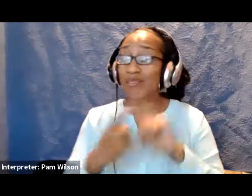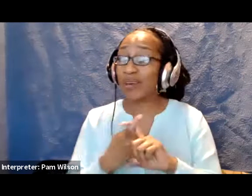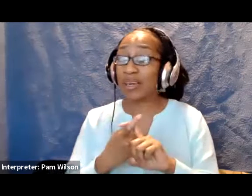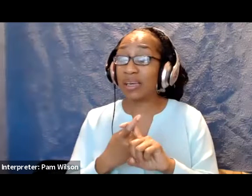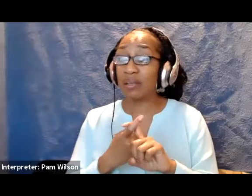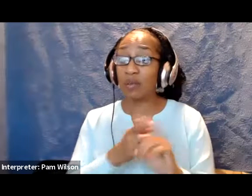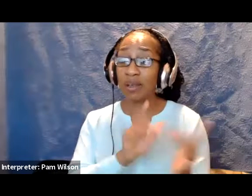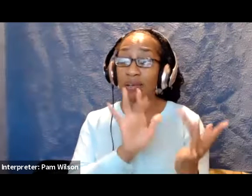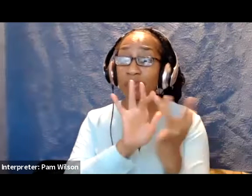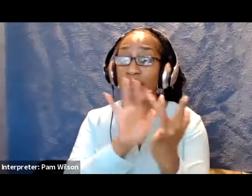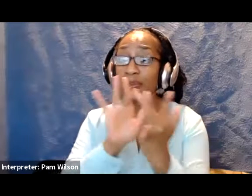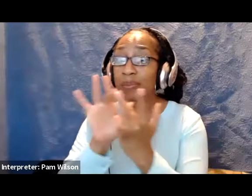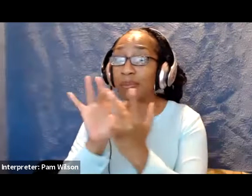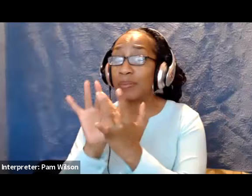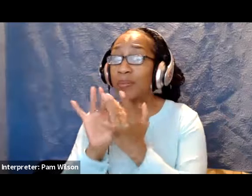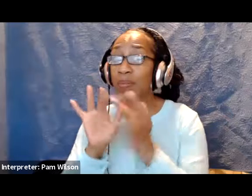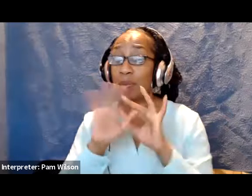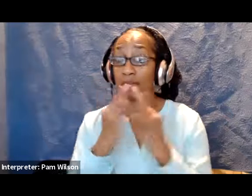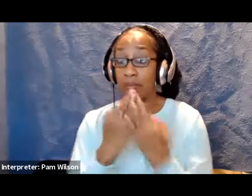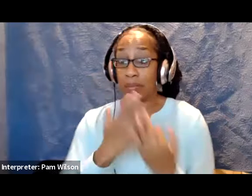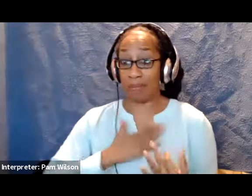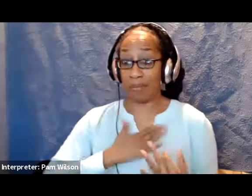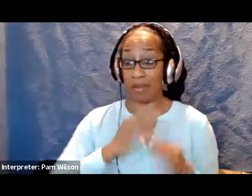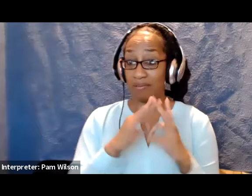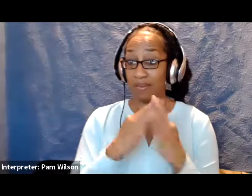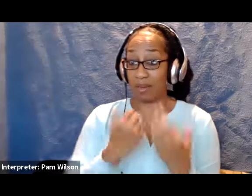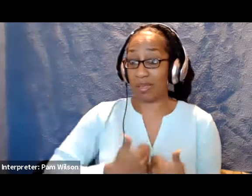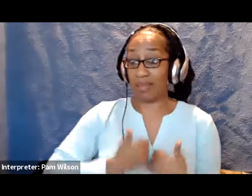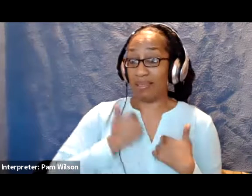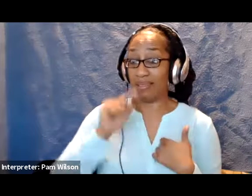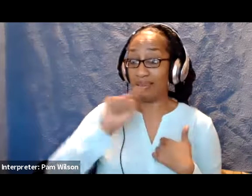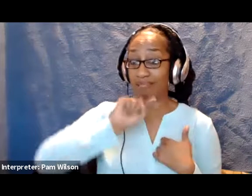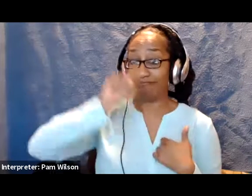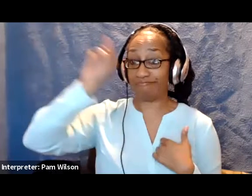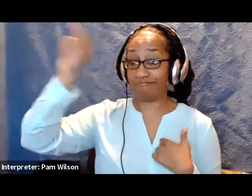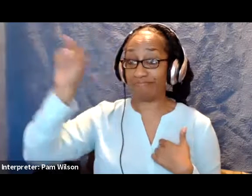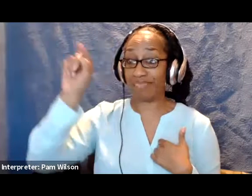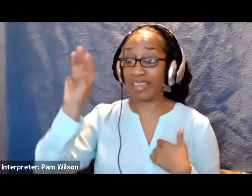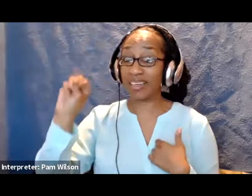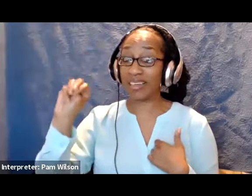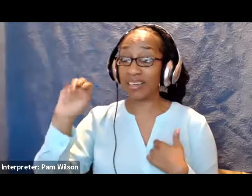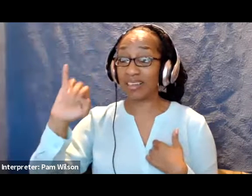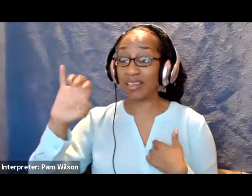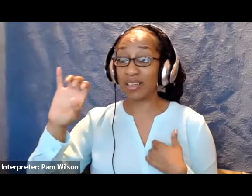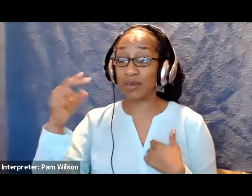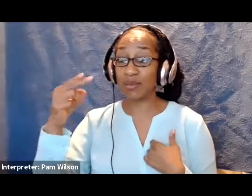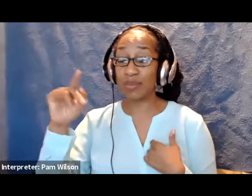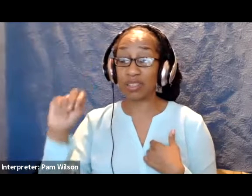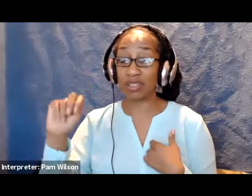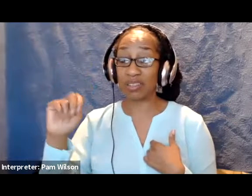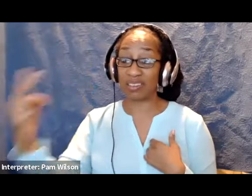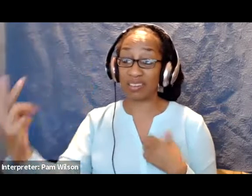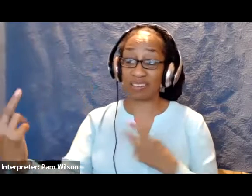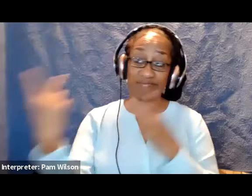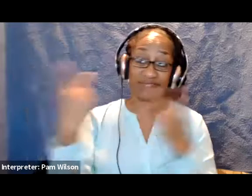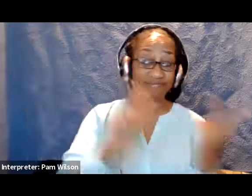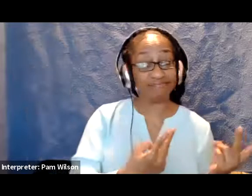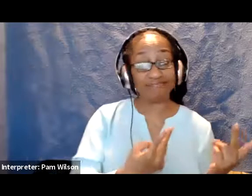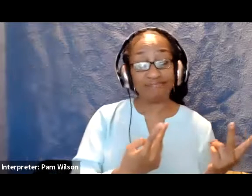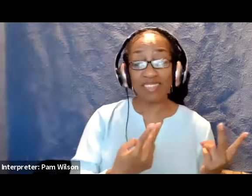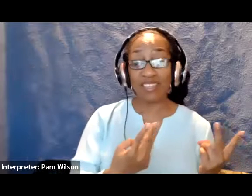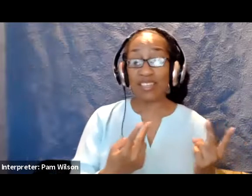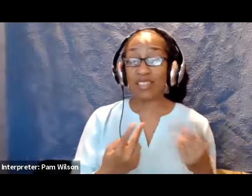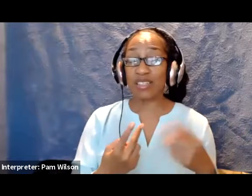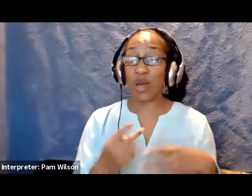touch. Most of my family's in Michigan, and they haven't been able to come and visit. So every other Sunday, we get together with our cousins